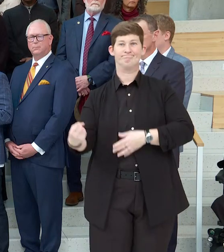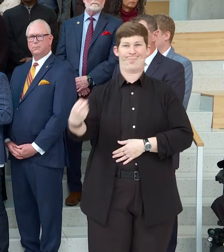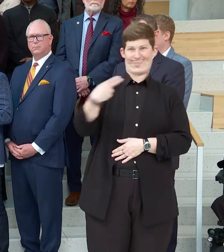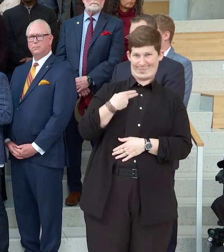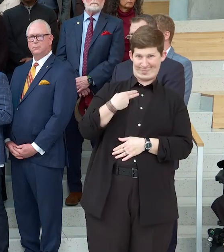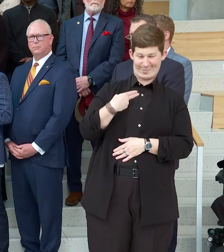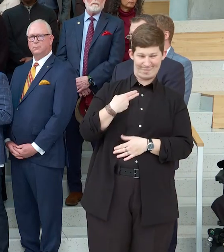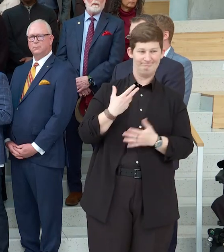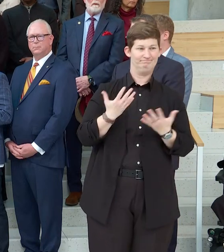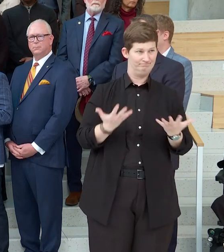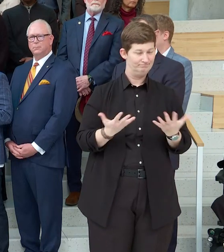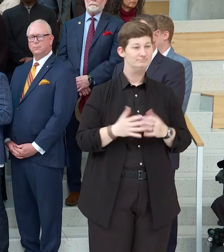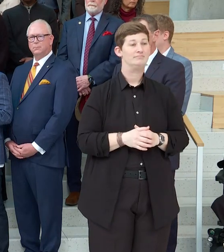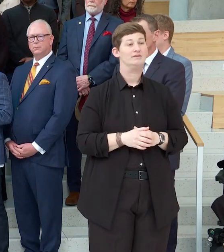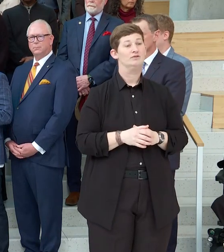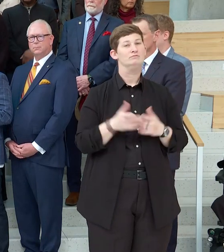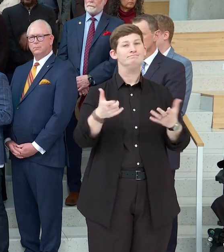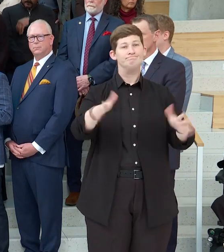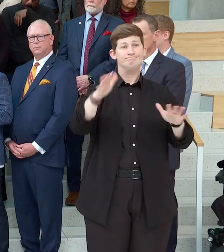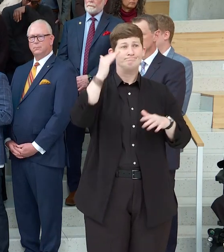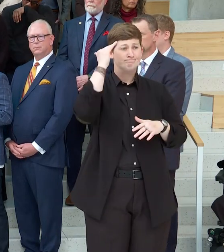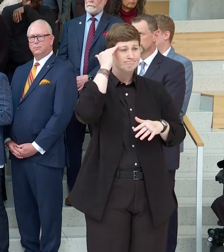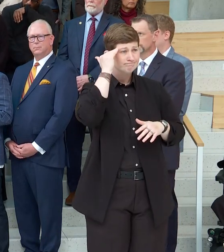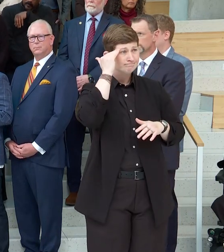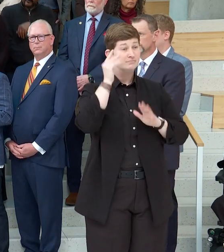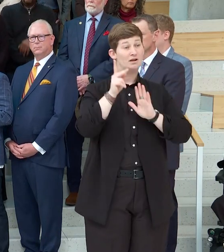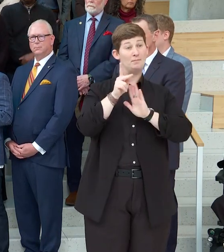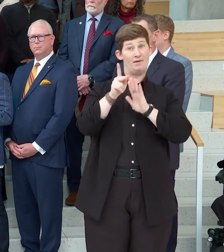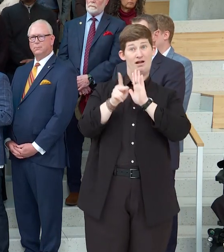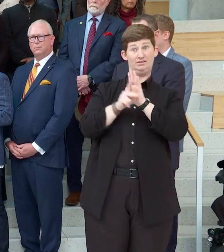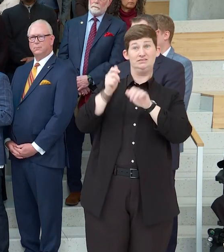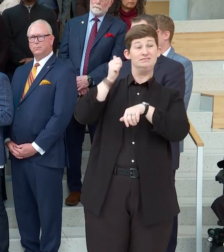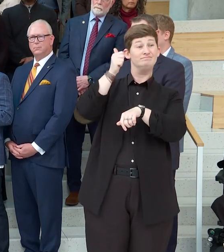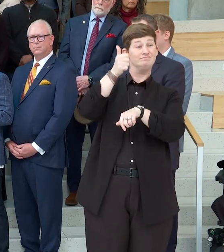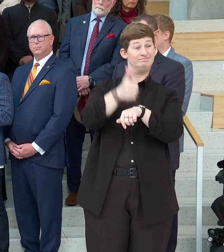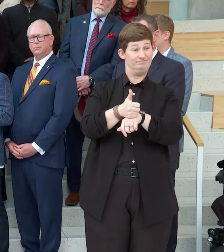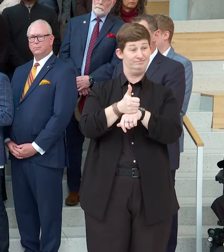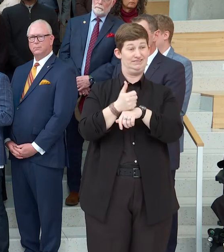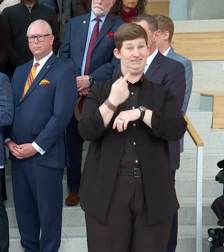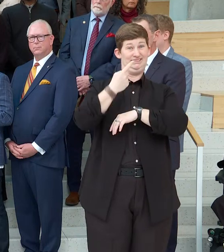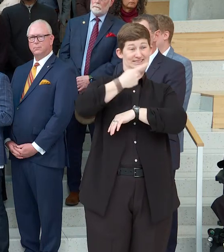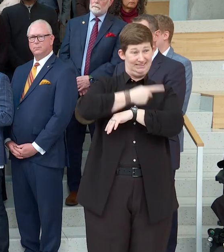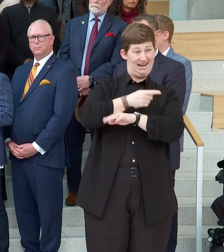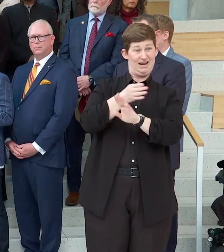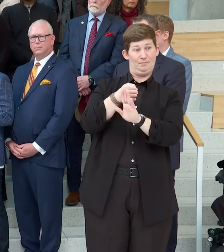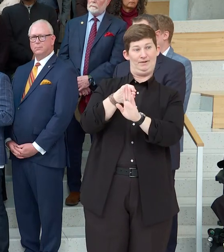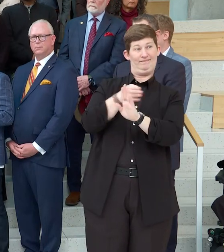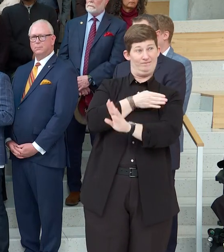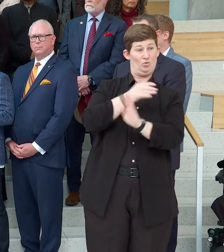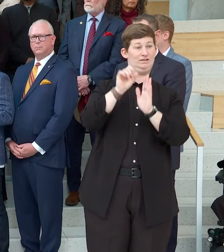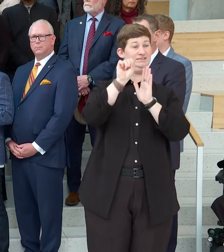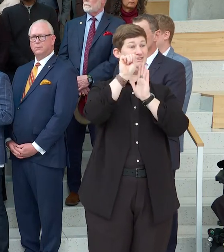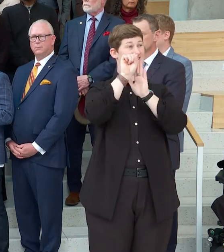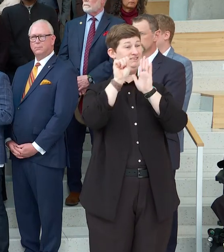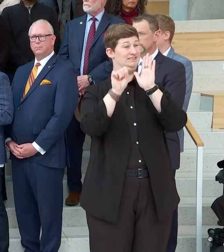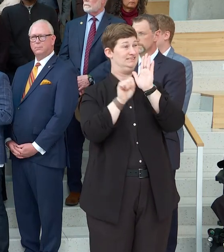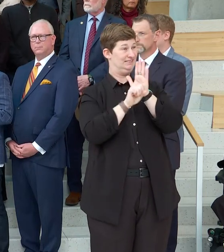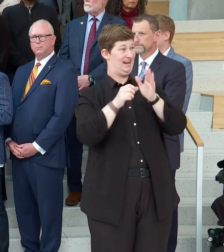of you also know, that policy was put forward the day before a statewide report came